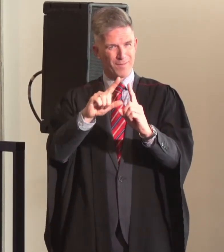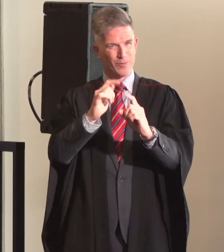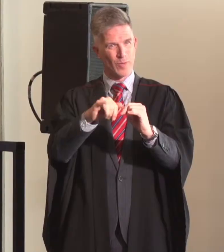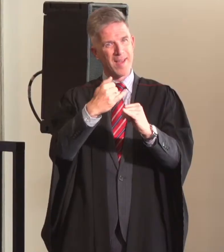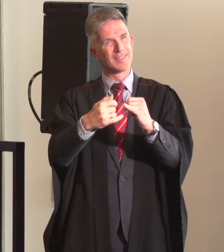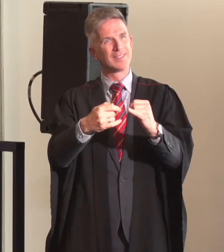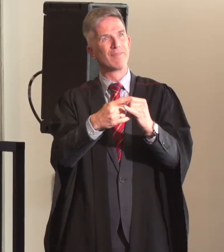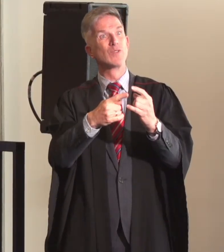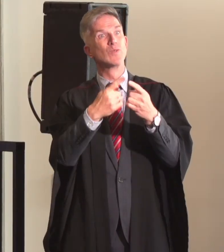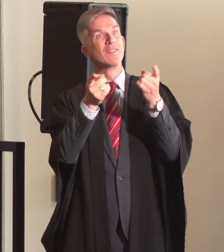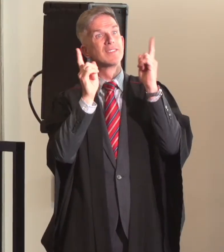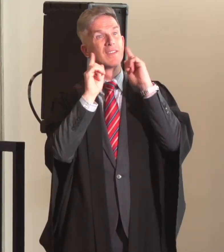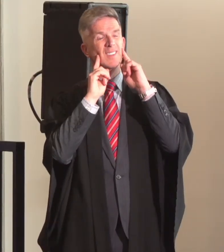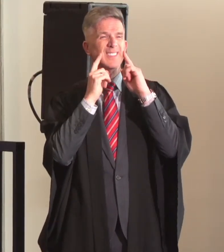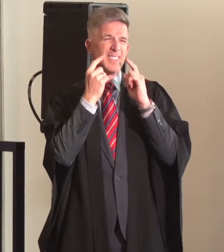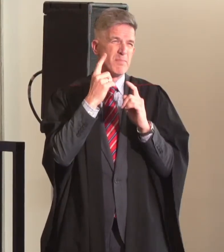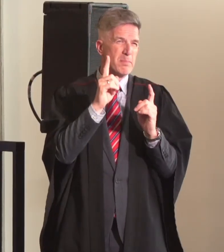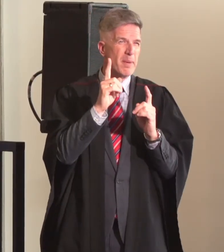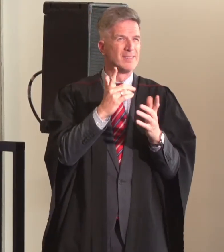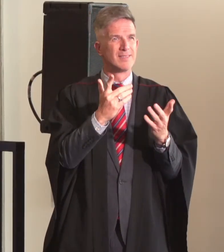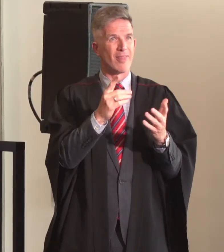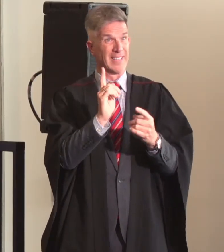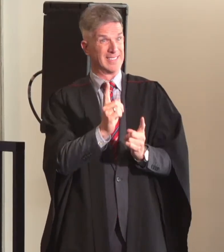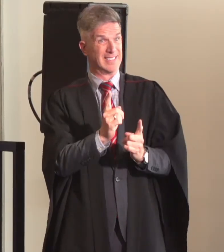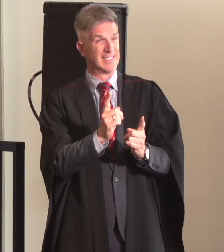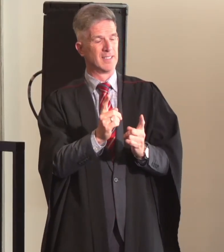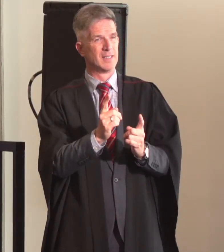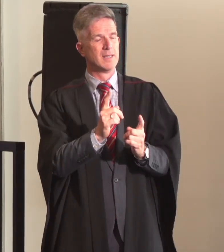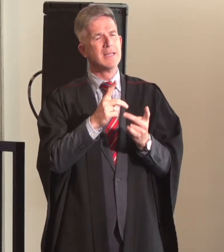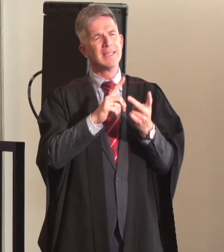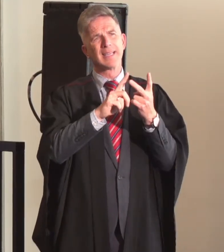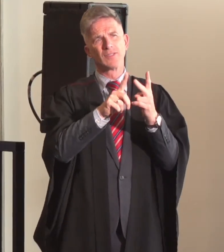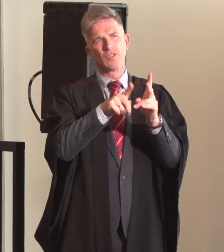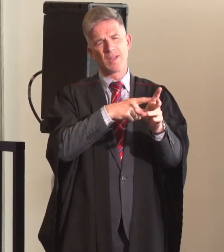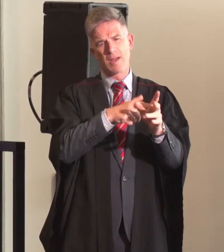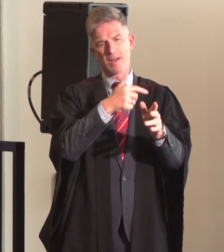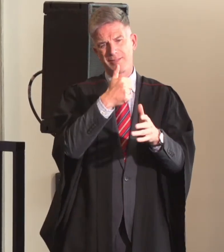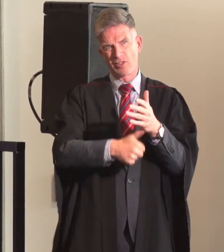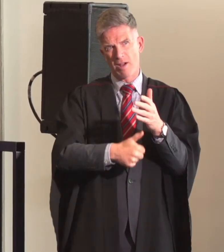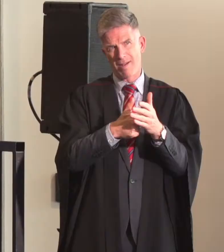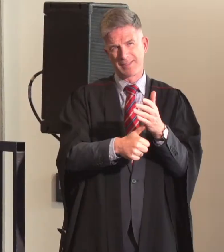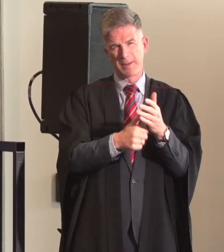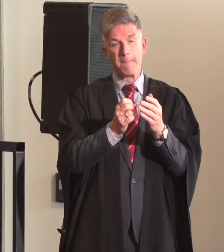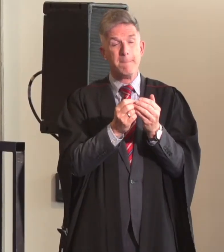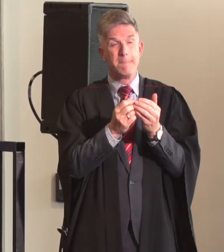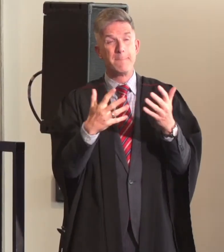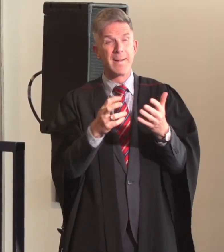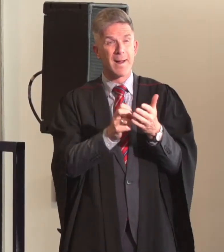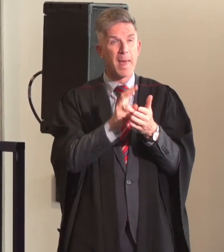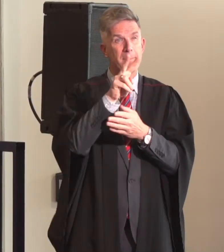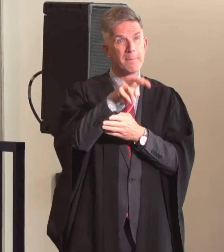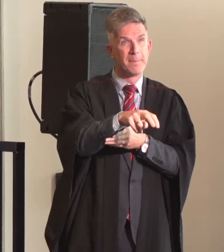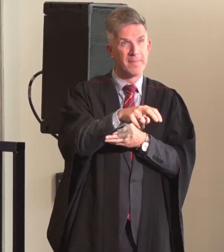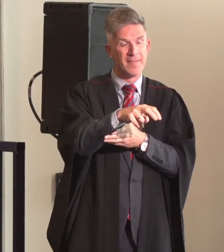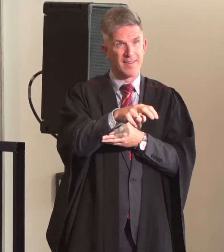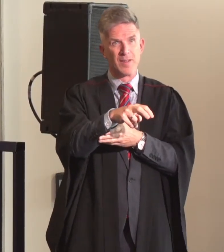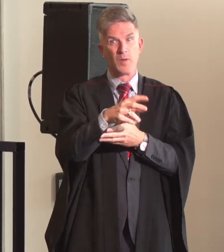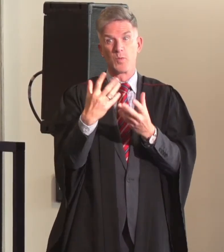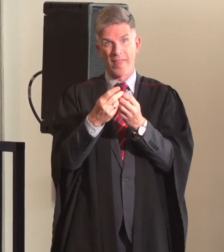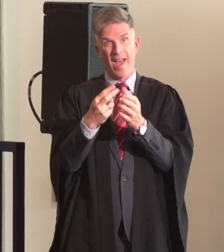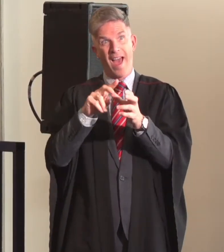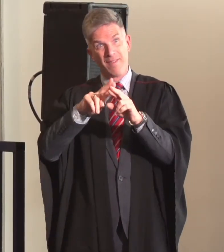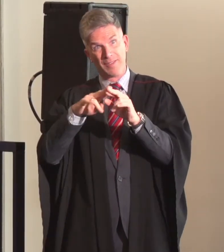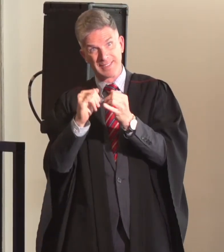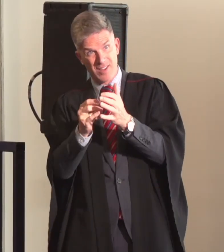was enough of a goal for me. My second year of uni took a bit of a leap. I started the year by taking on the role of class rep alongside my best friend Afsana, then